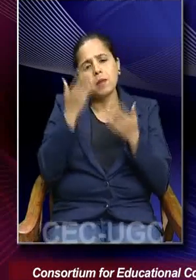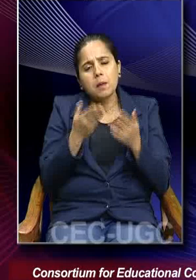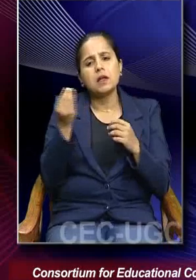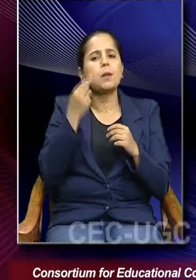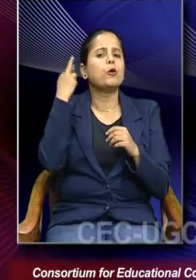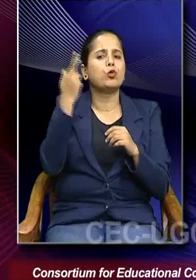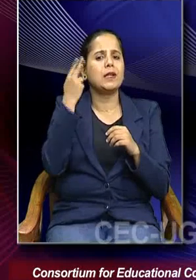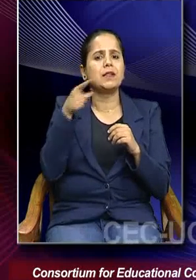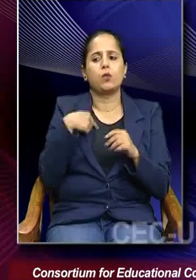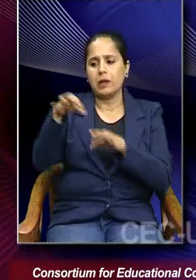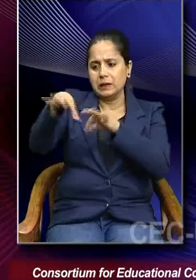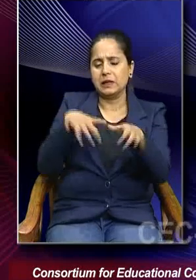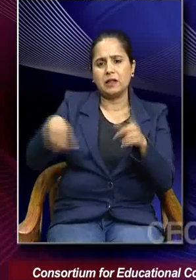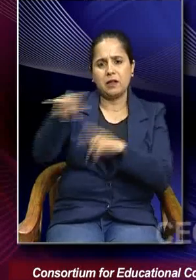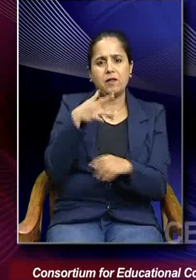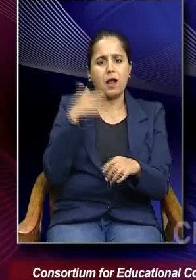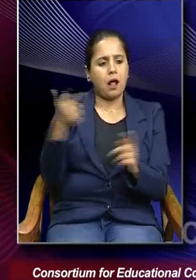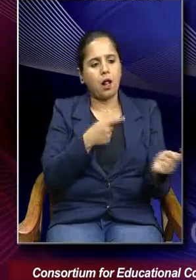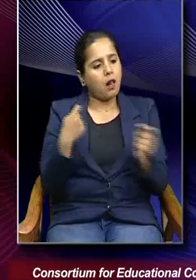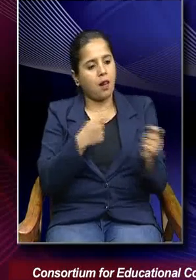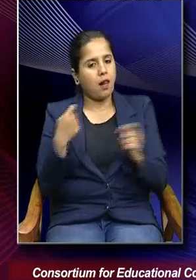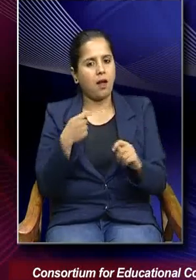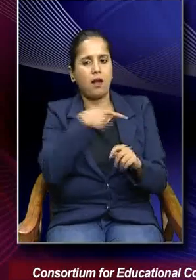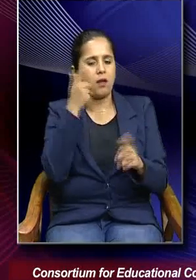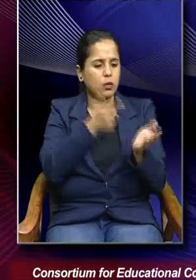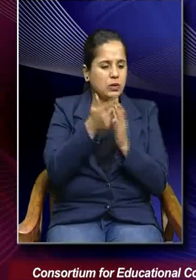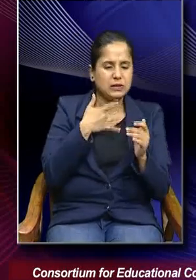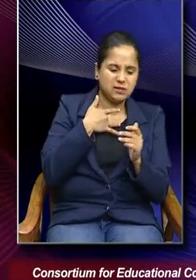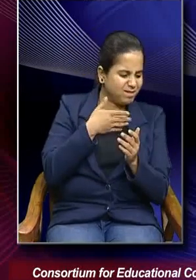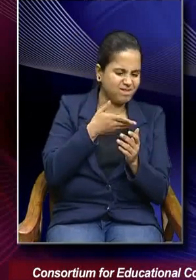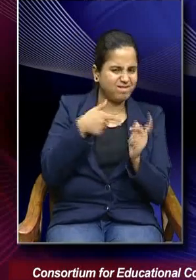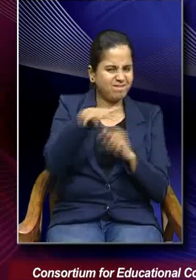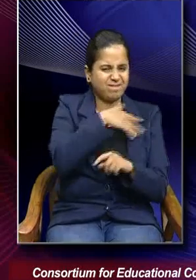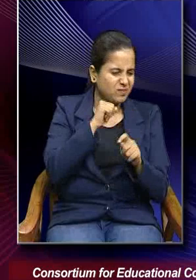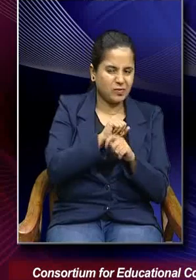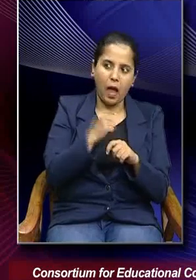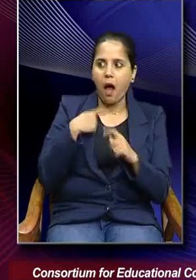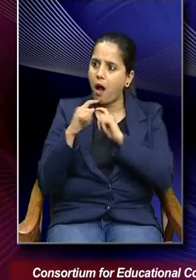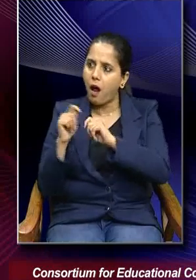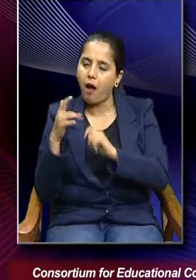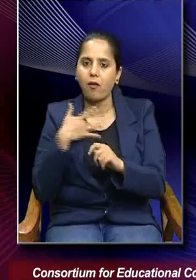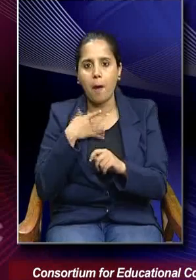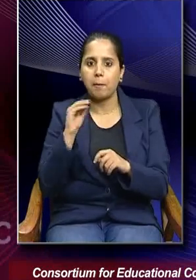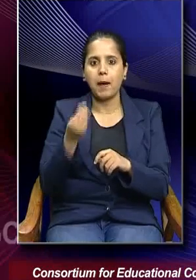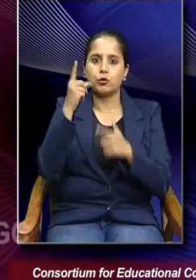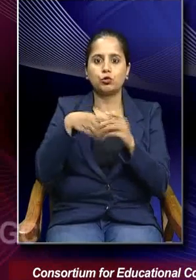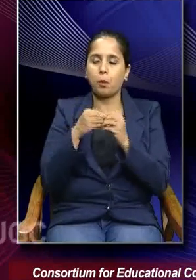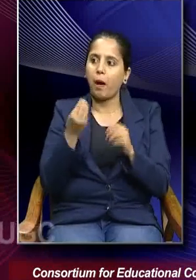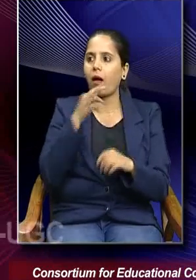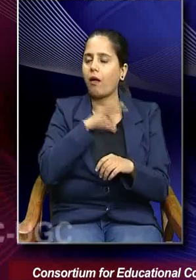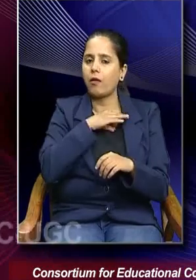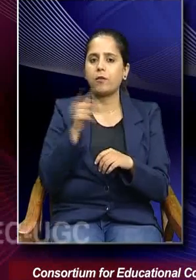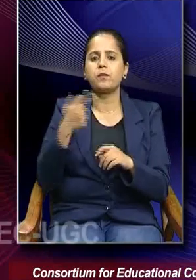the urban areas pull people towards it for better job, better income, and also in terms of